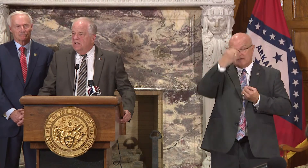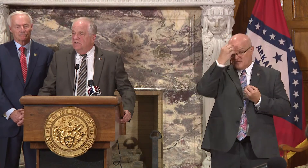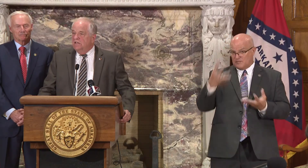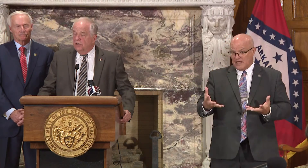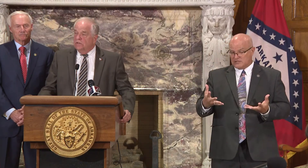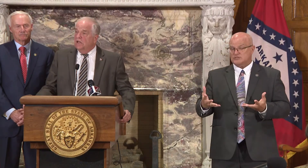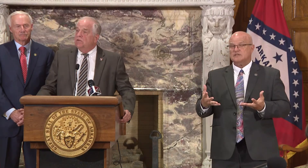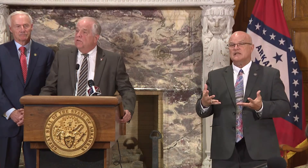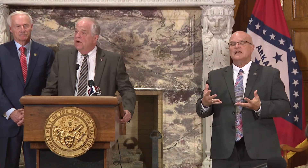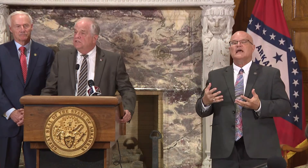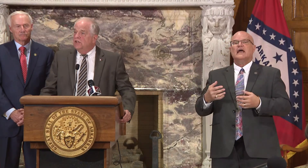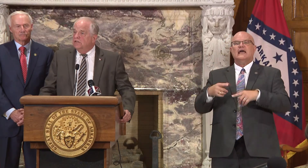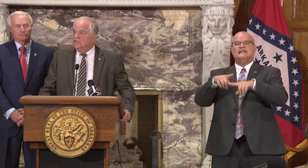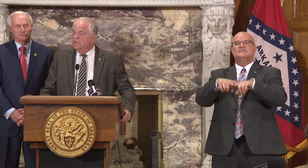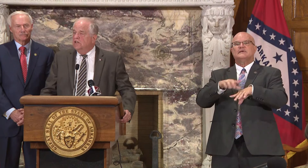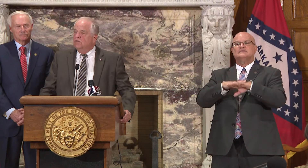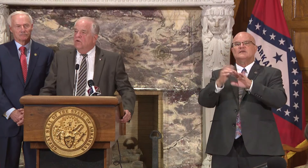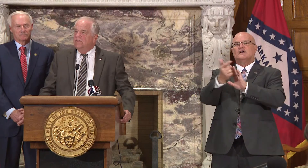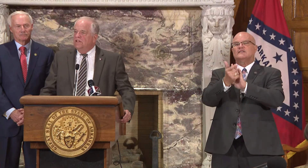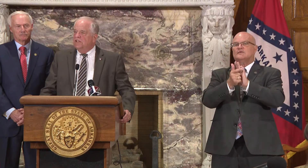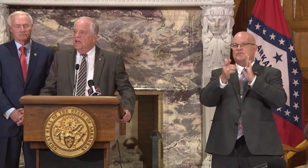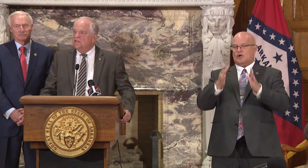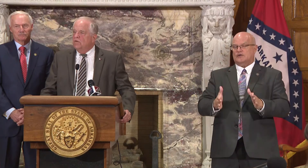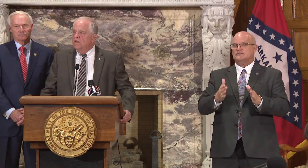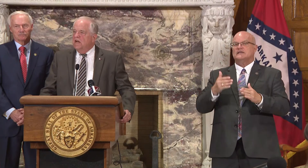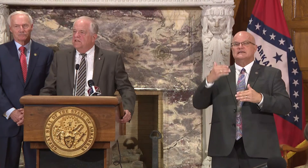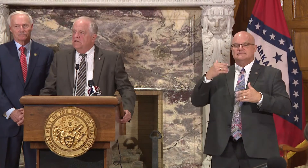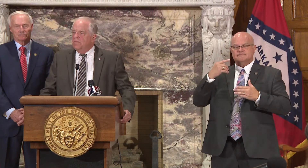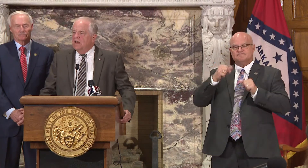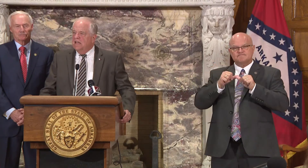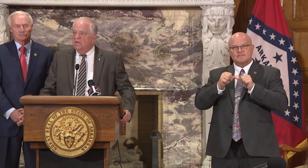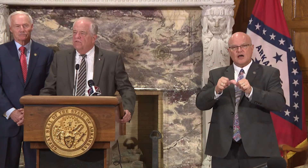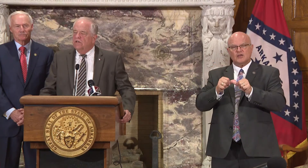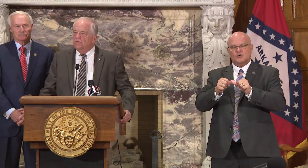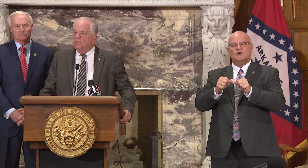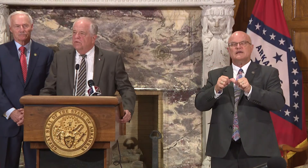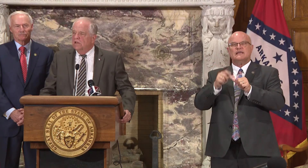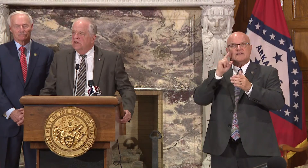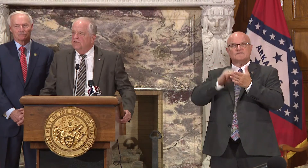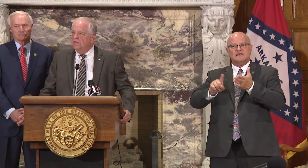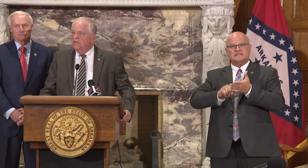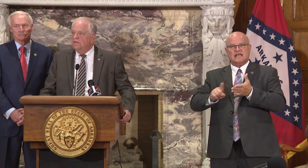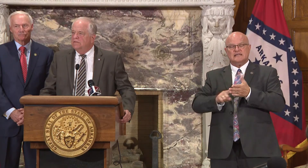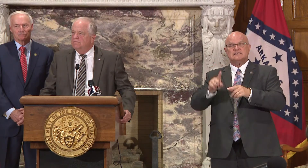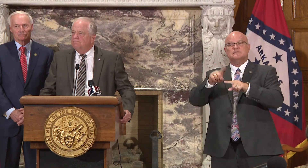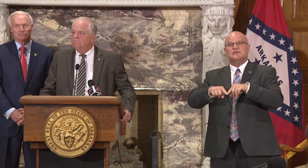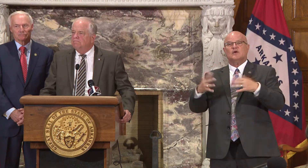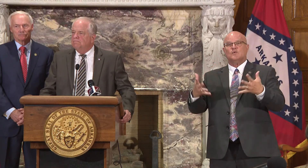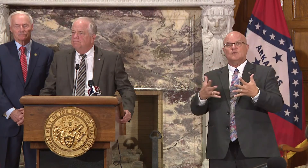information, and then 2, it's up to the prosecutor, since it's an ongoing investigation, whether or not the body cam footage will be released.